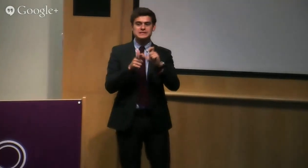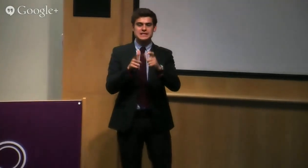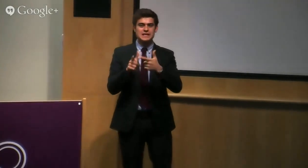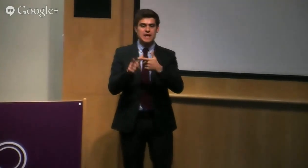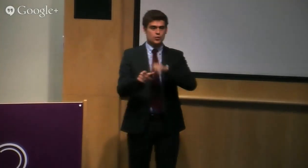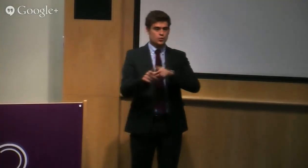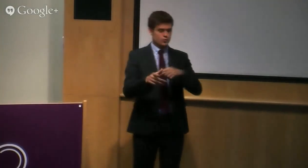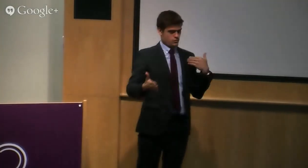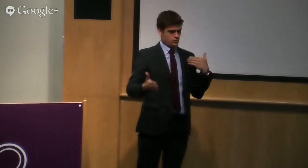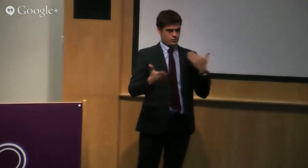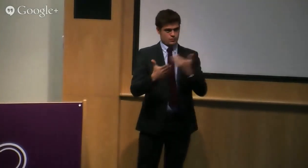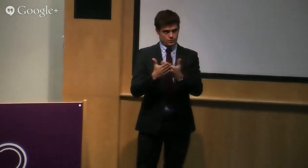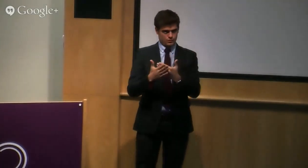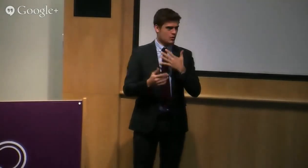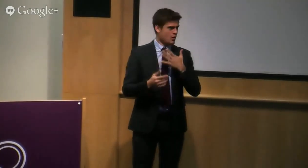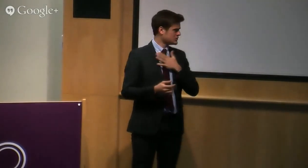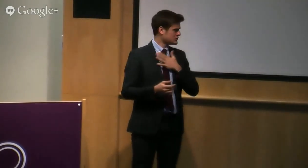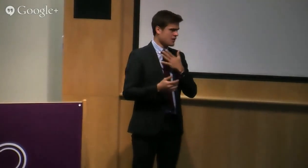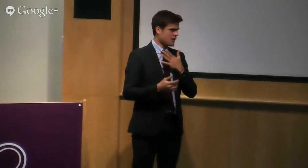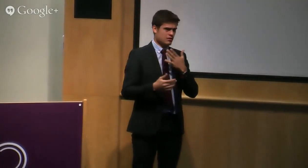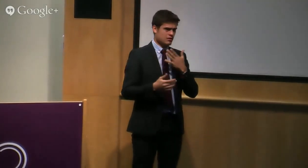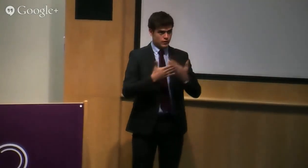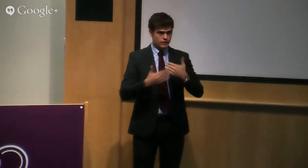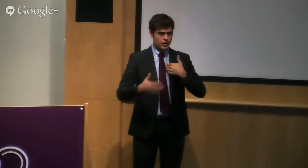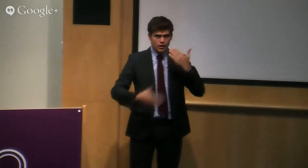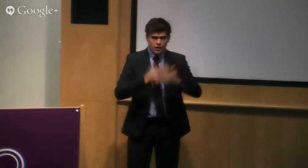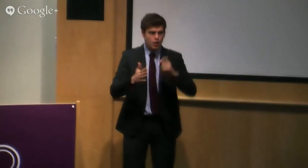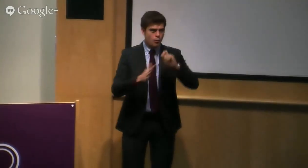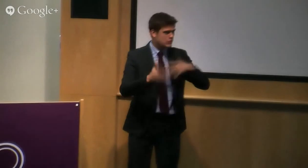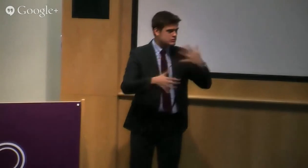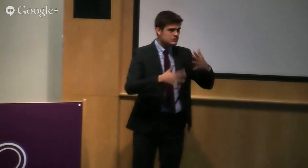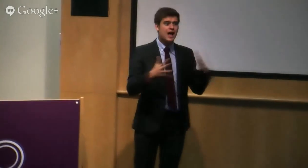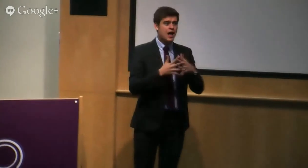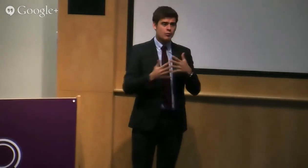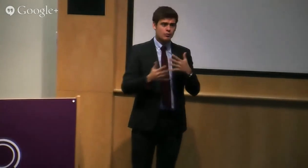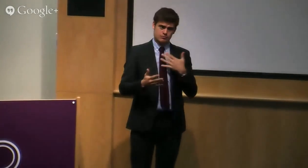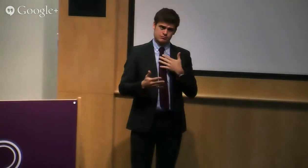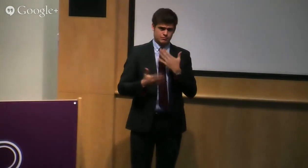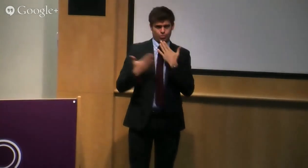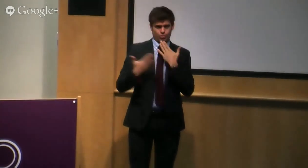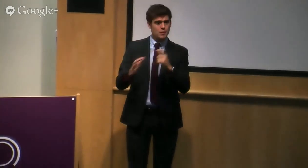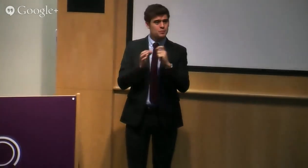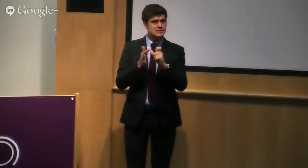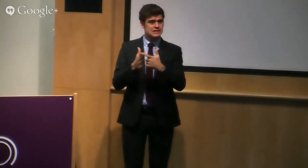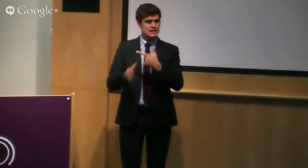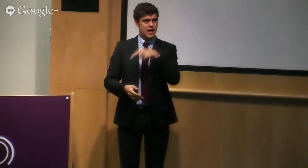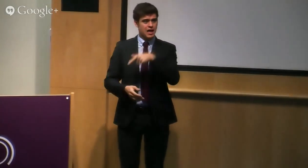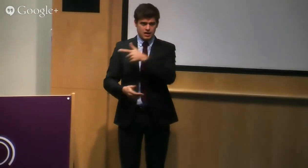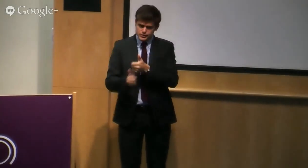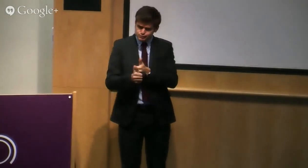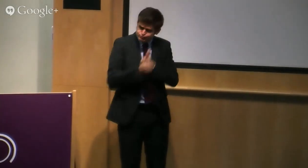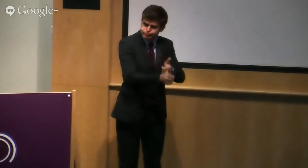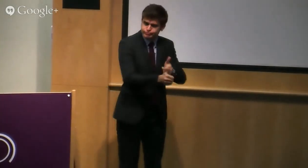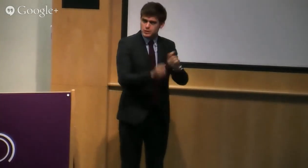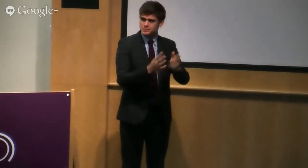And can I just add to that, actually, talking about the BDMUs, so far we've done a range of projects, and I should